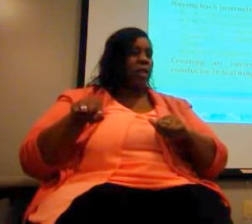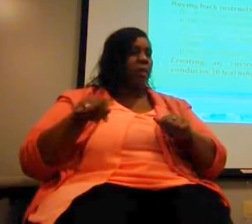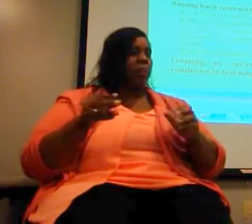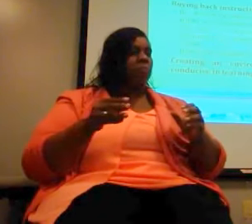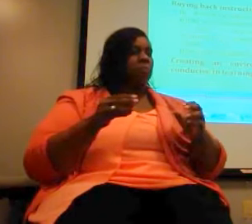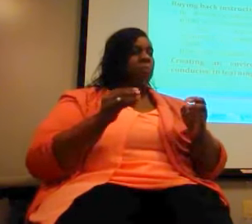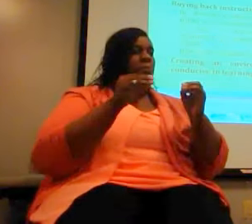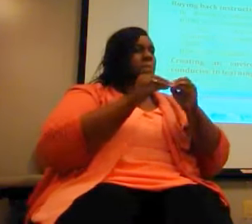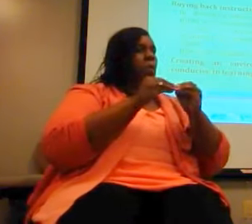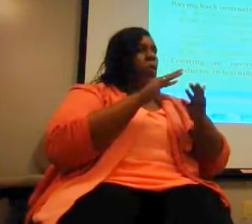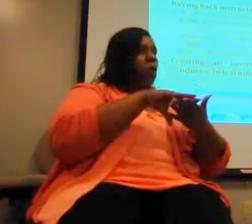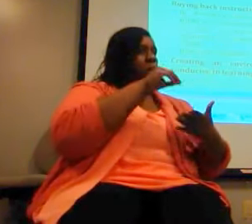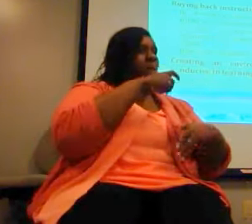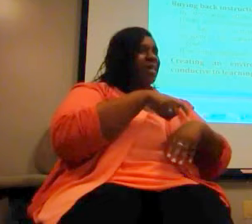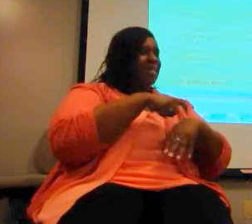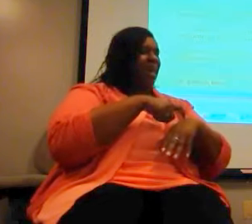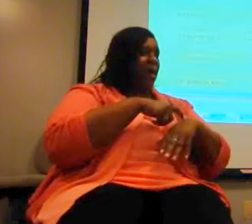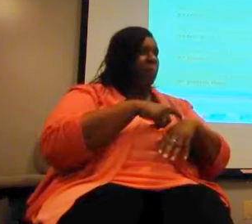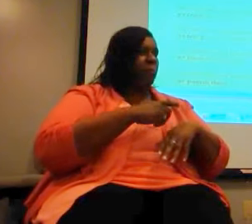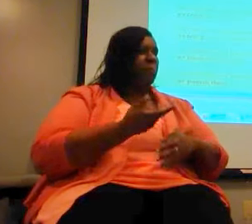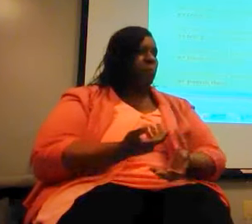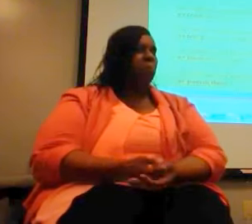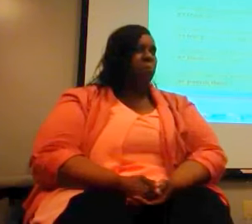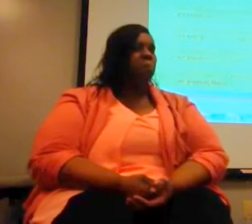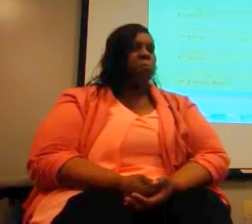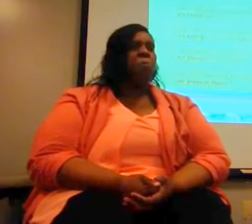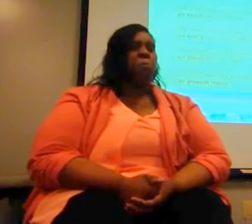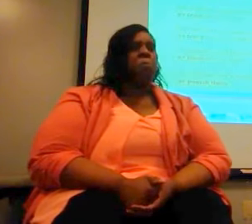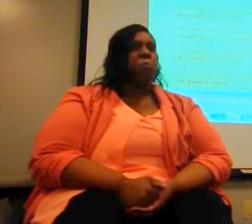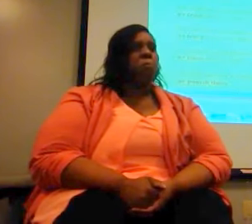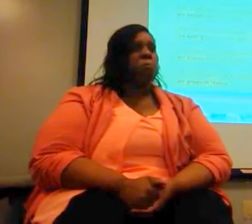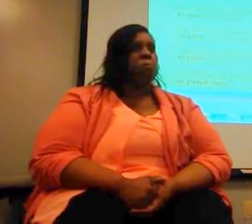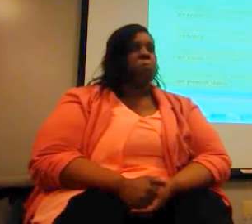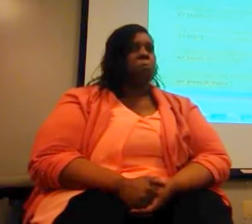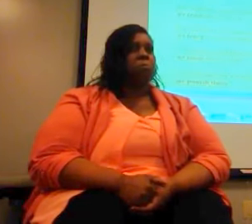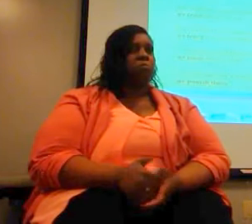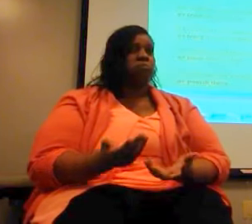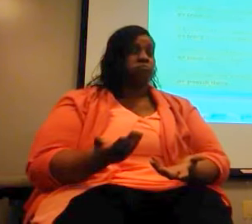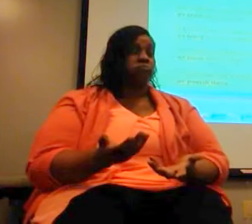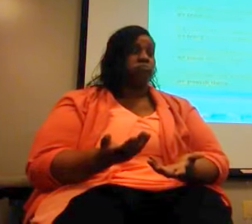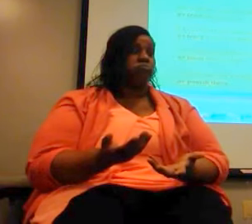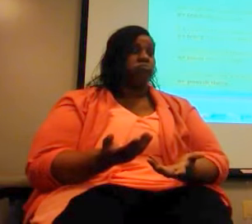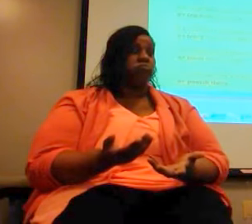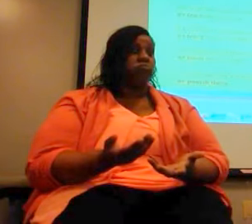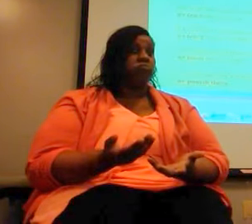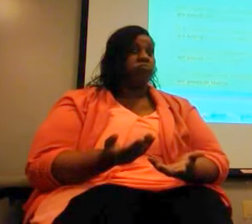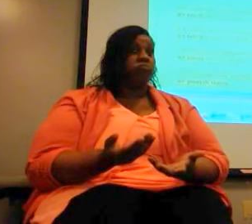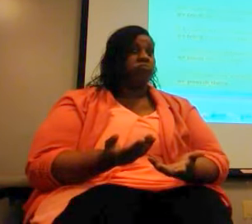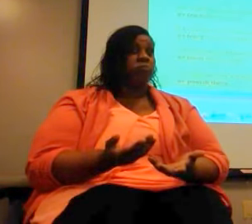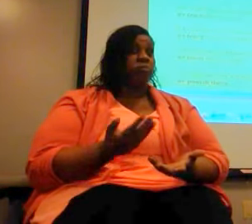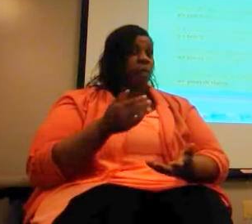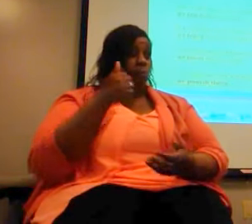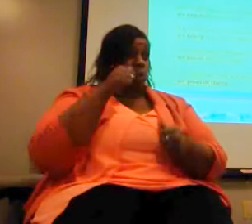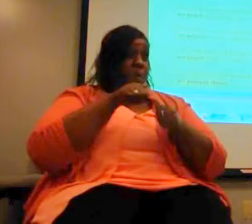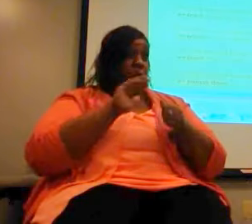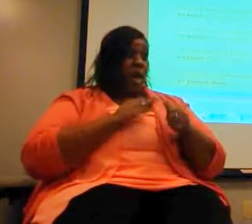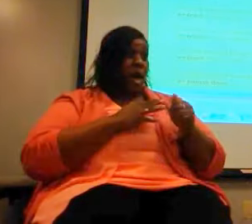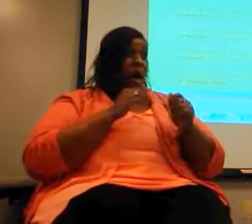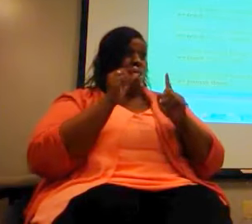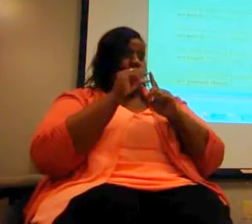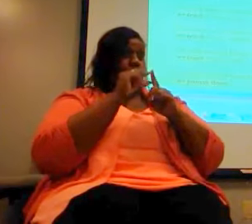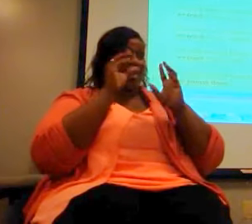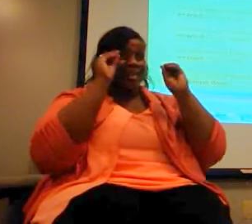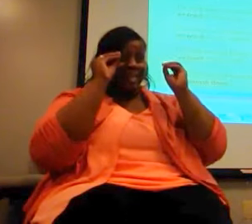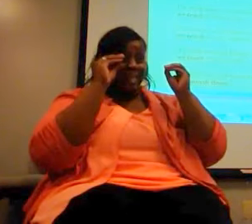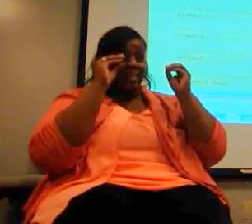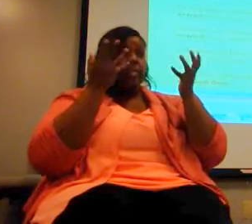learning time as they can possibly get. So think about it this way. remember what our buzzword is. If a